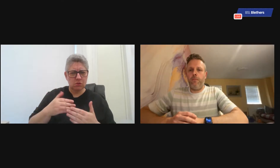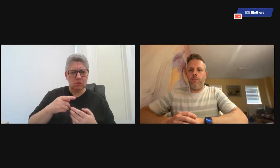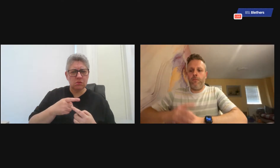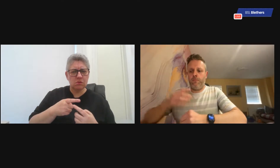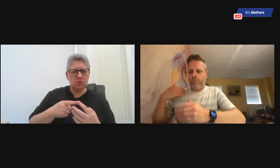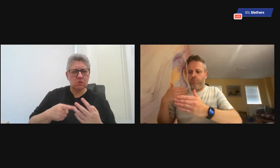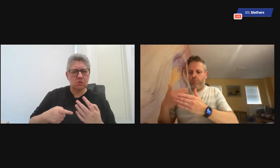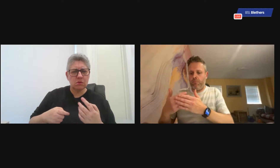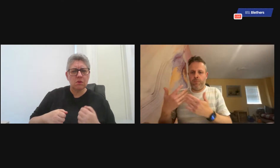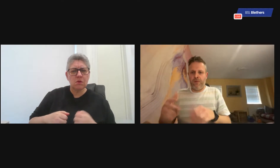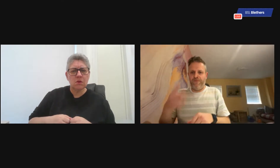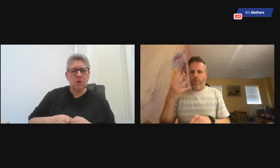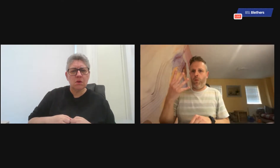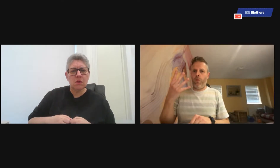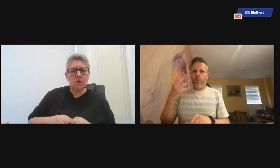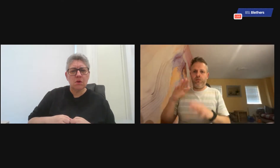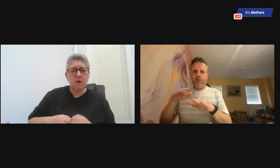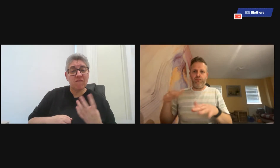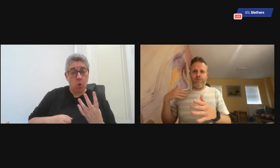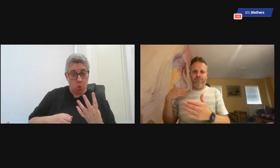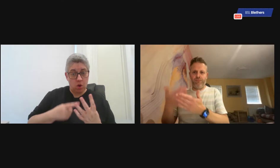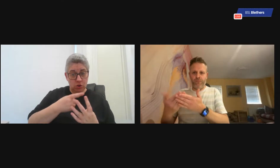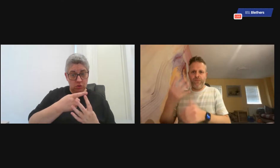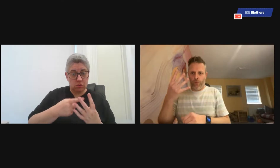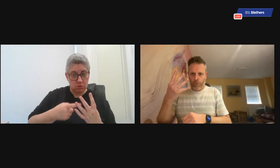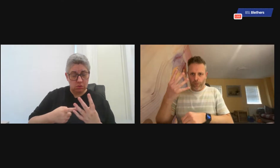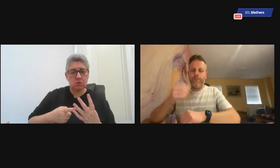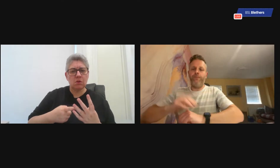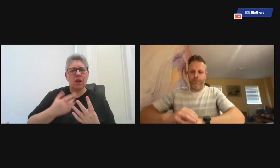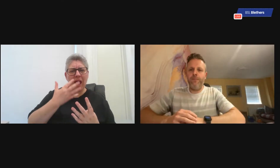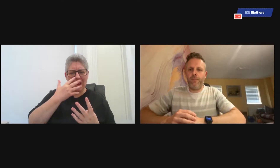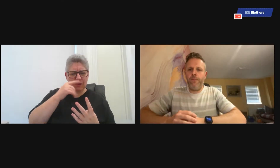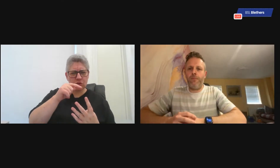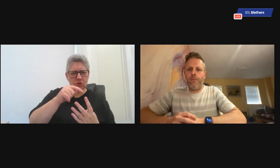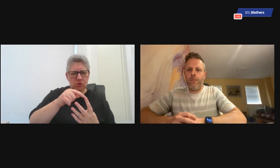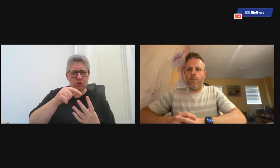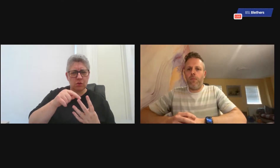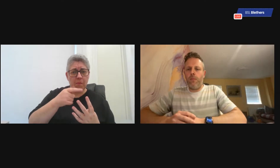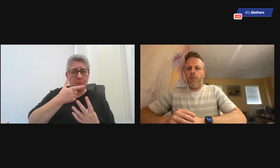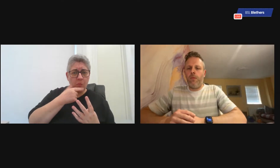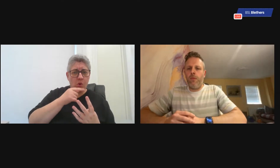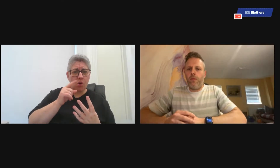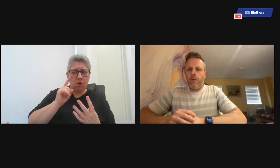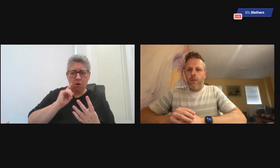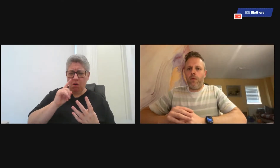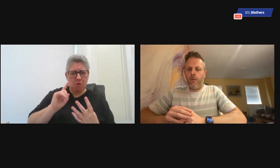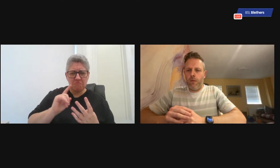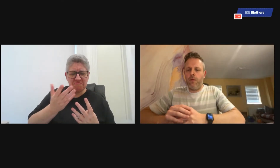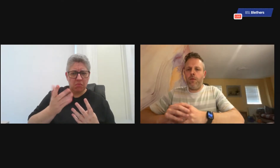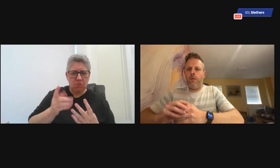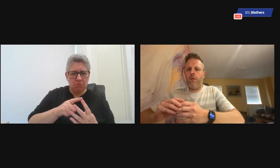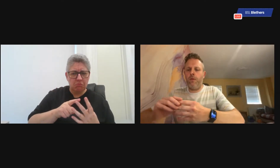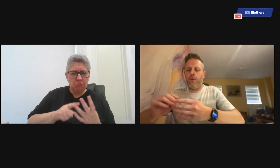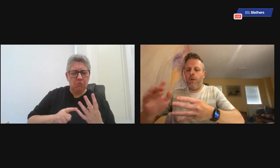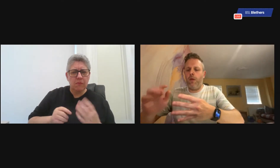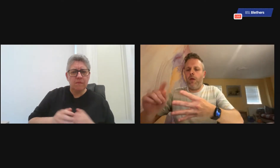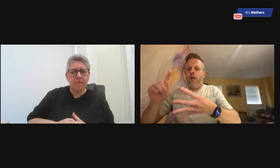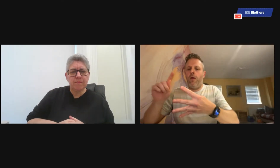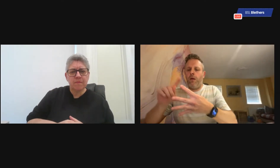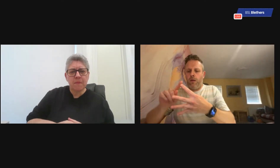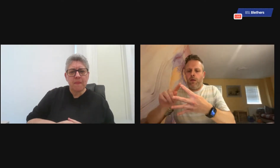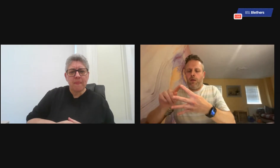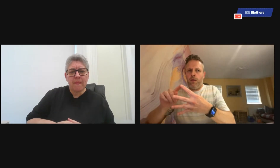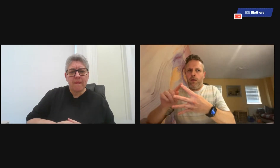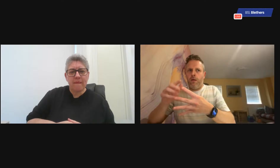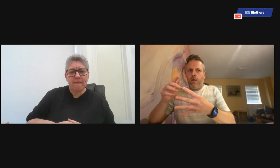So, how many children have you fostered during that 7 years? I've had 4 children since then, in that